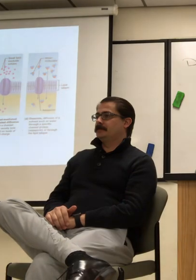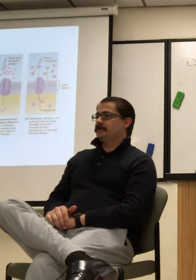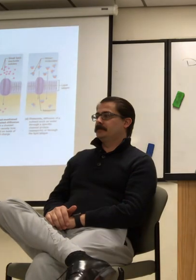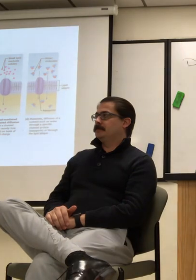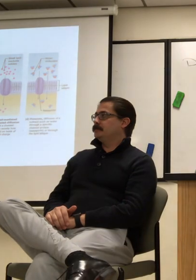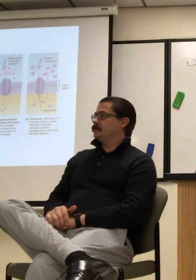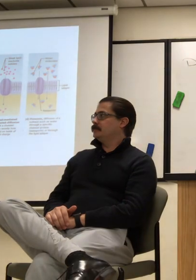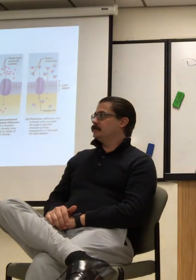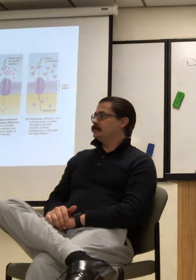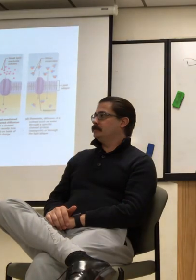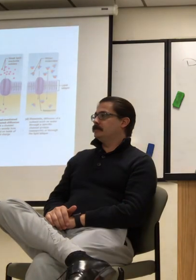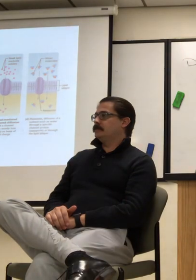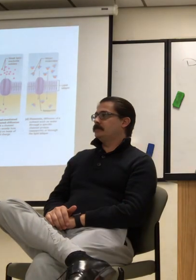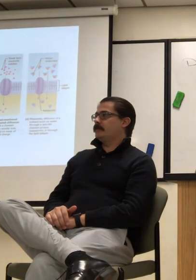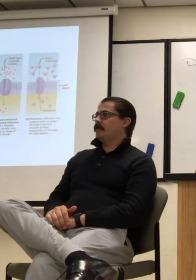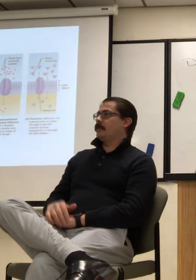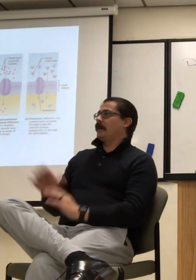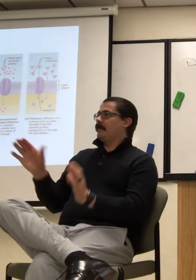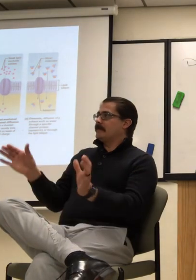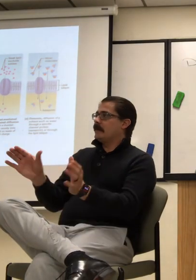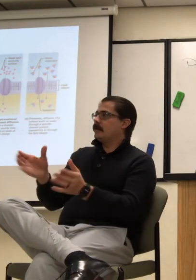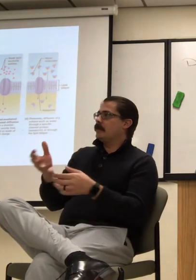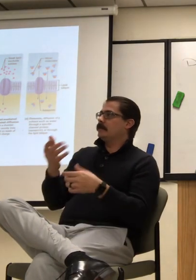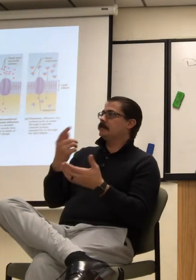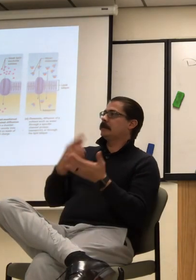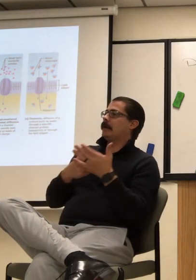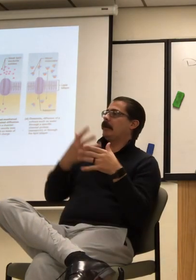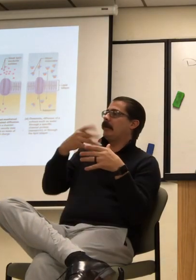So facilitated diffusion involving channels.